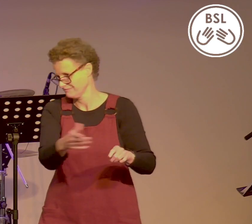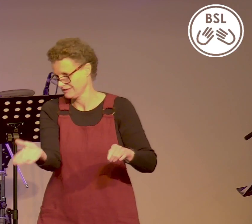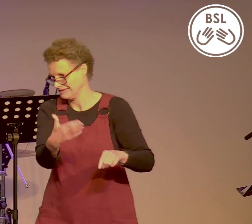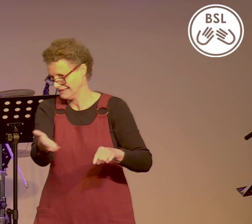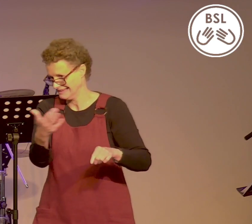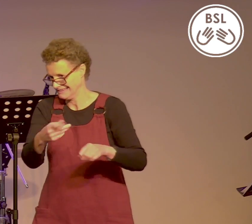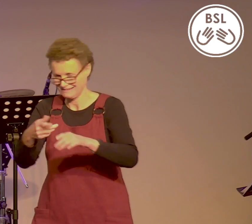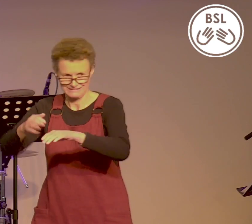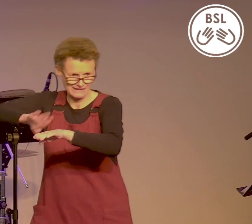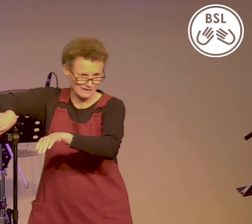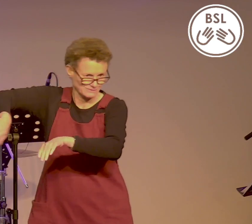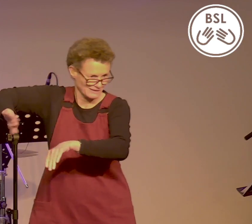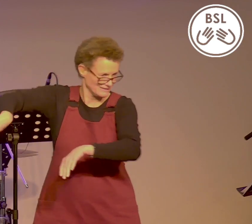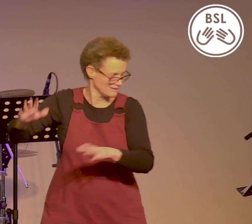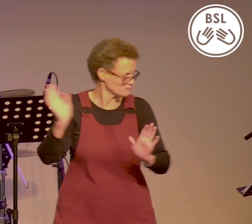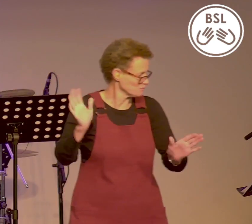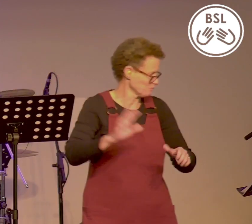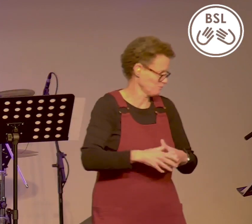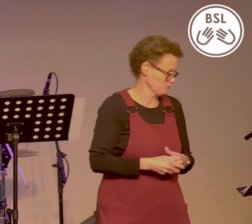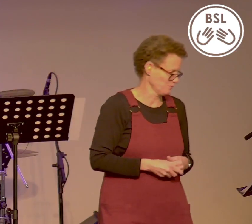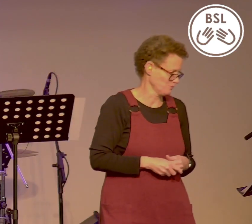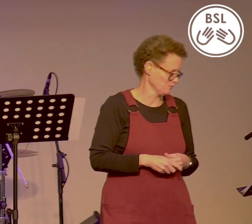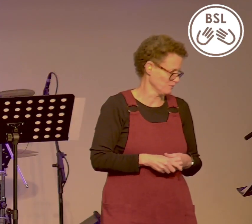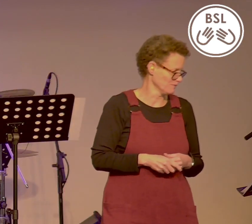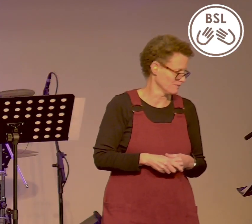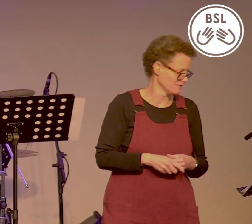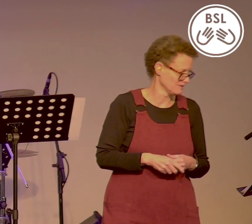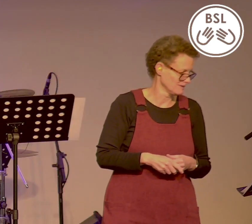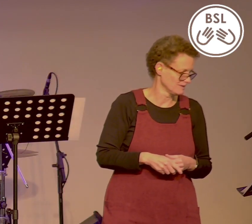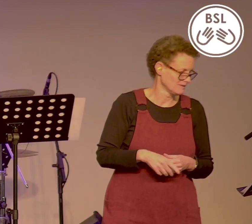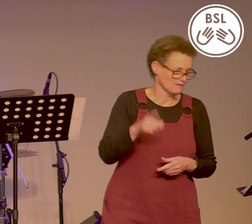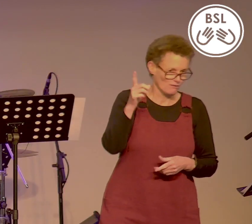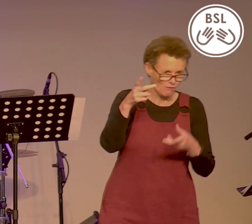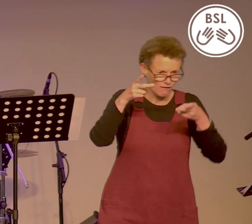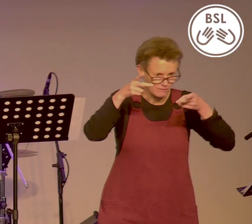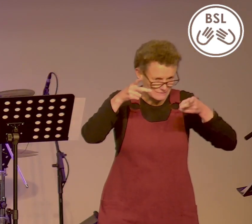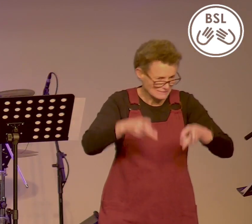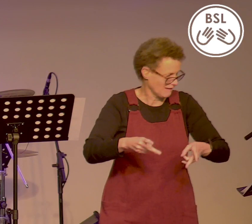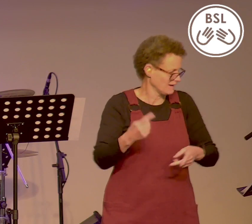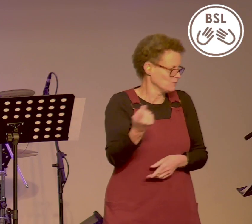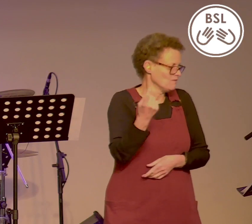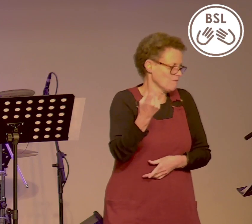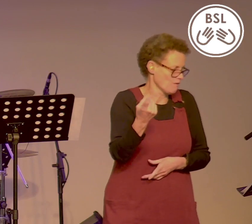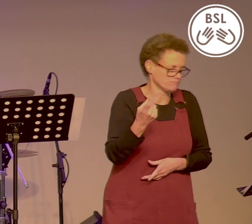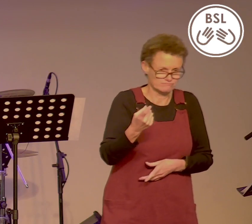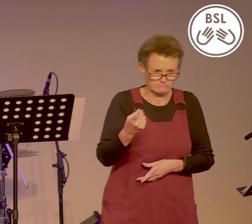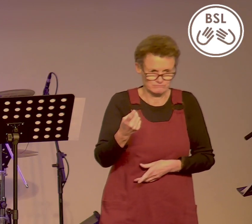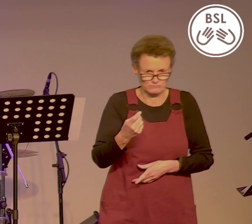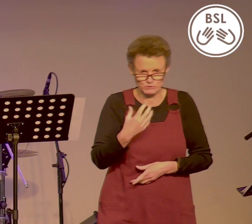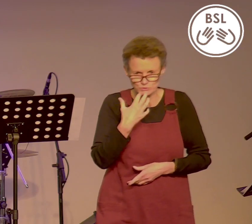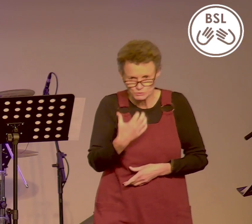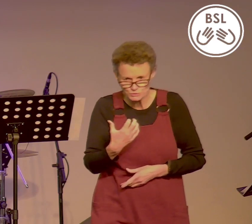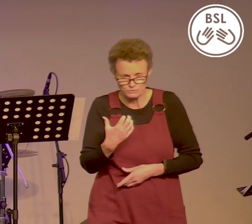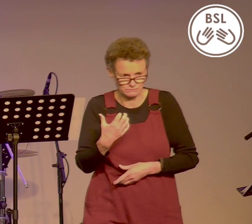Doesn't put people into different groups, say, oh, you're left out, you're marginalised in some way. No, it says all.